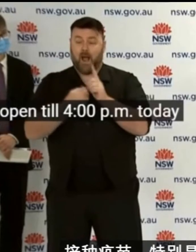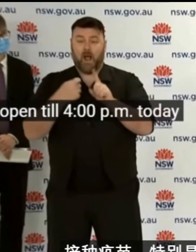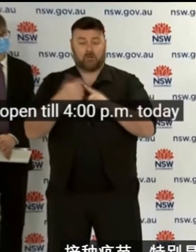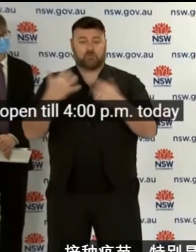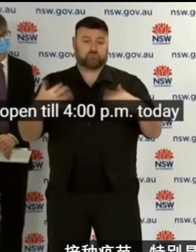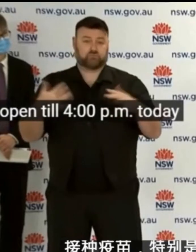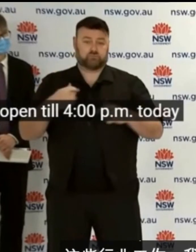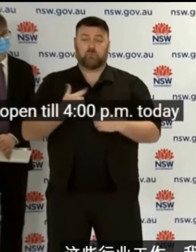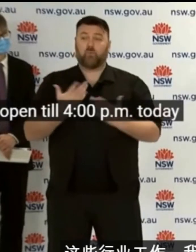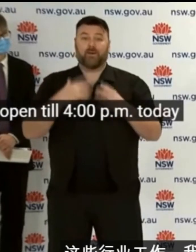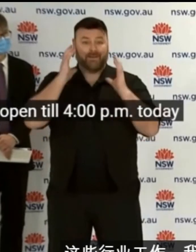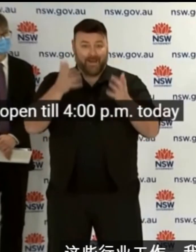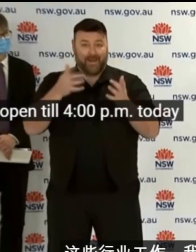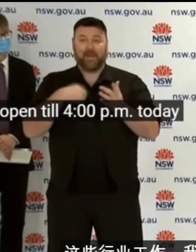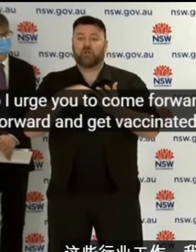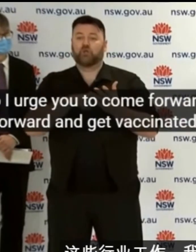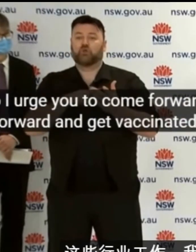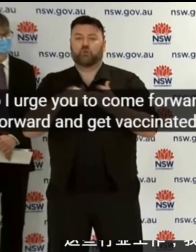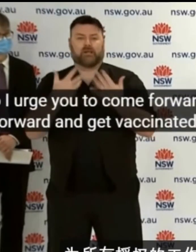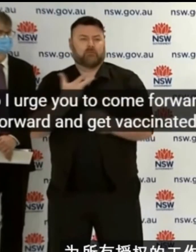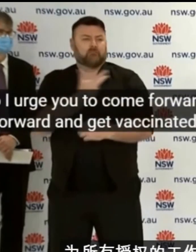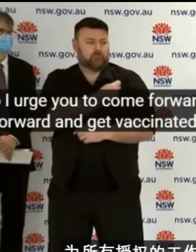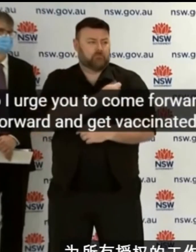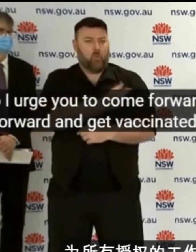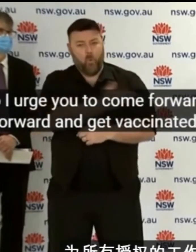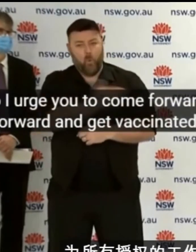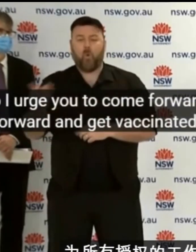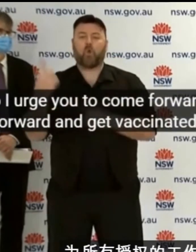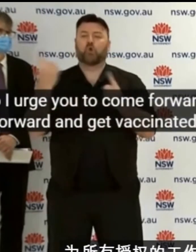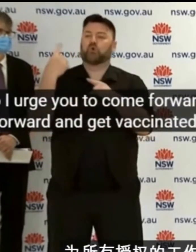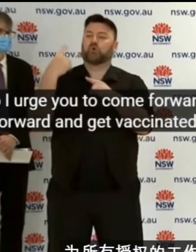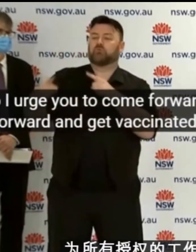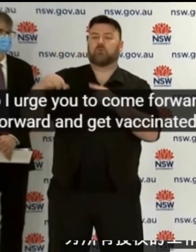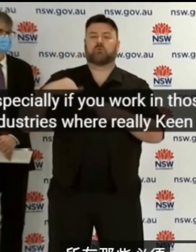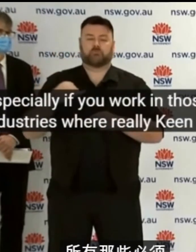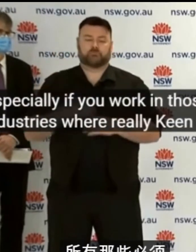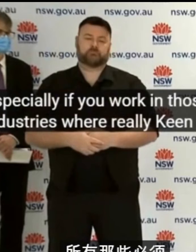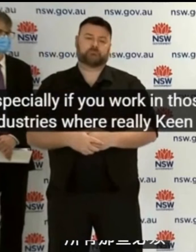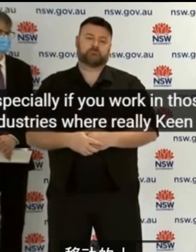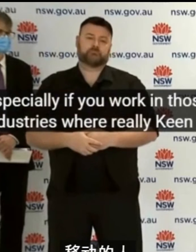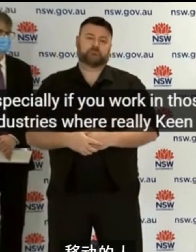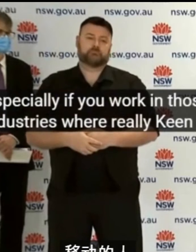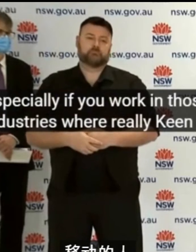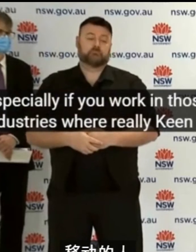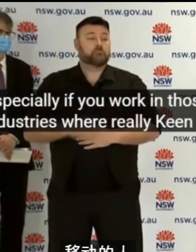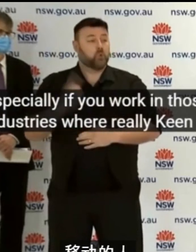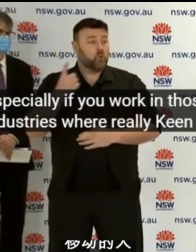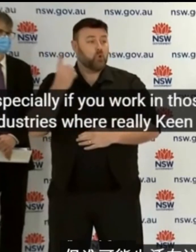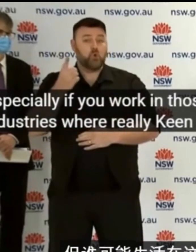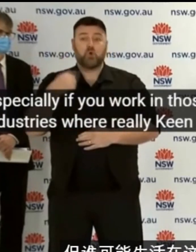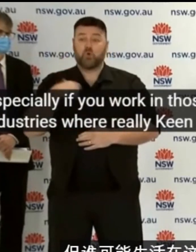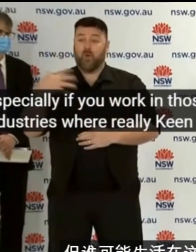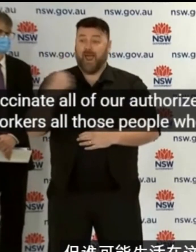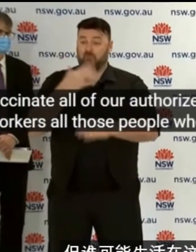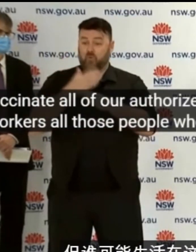really keen to vaccinate all of our authorised workers, all those people who have to be mobile but who may be living in those areas of